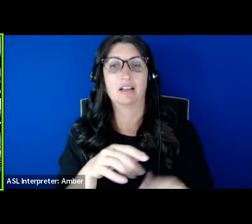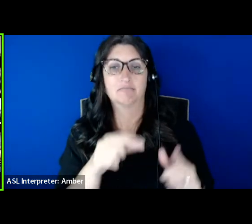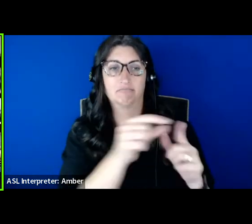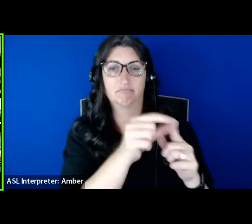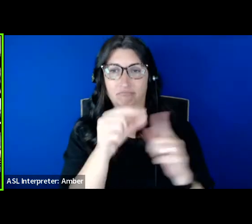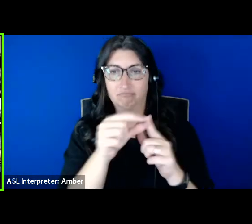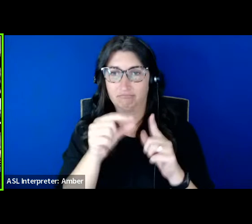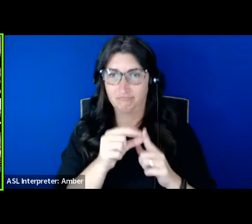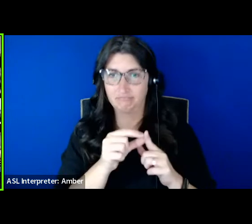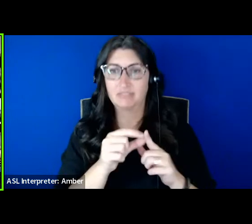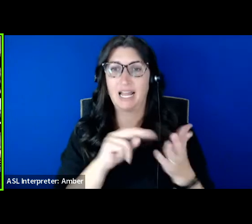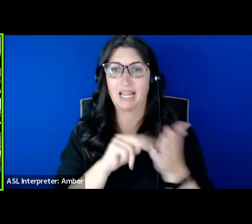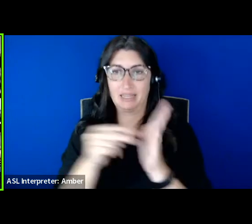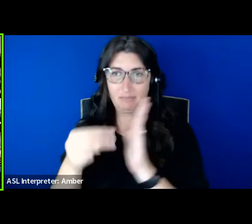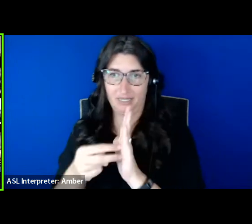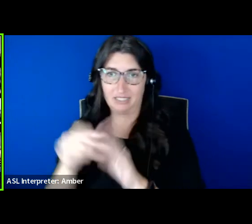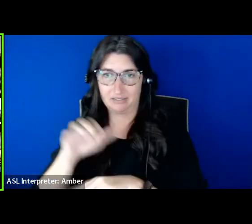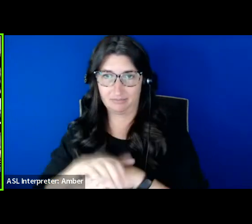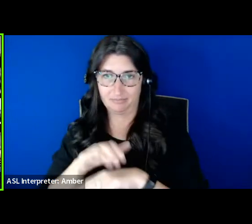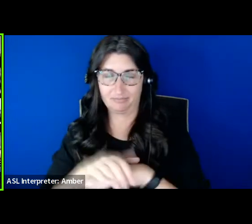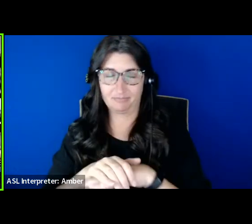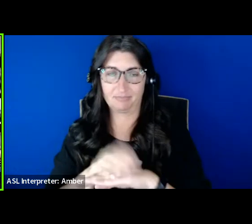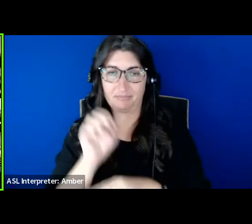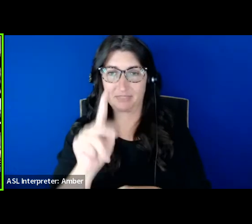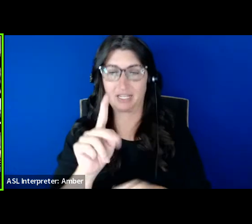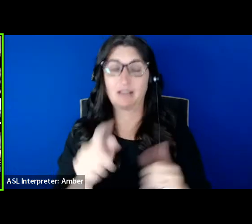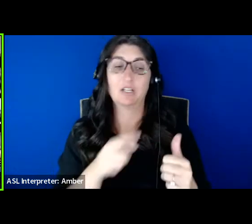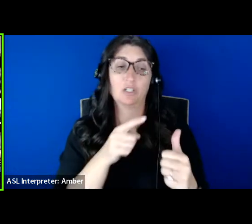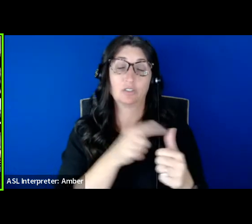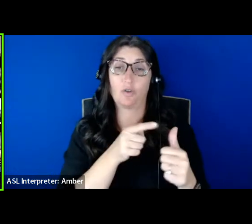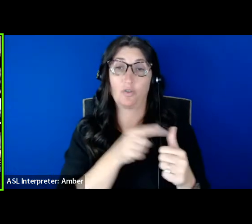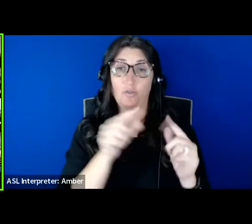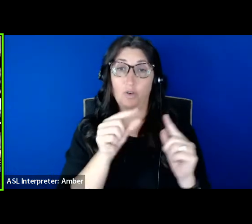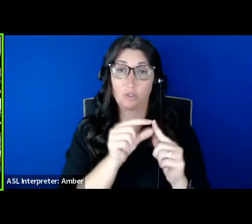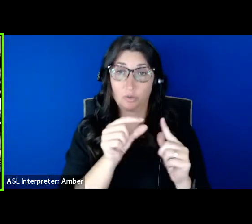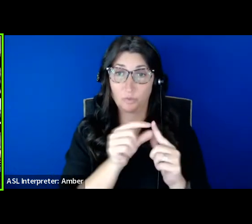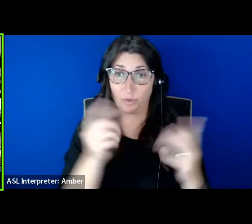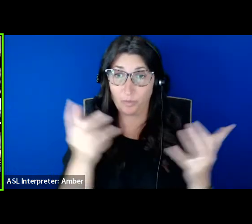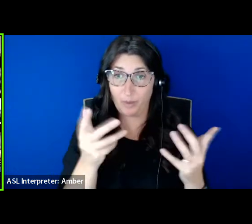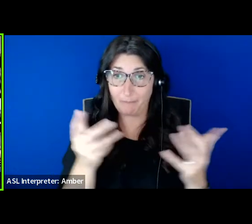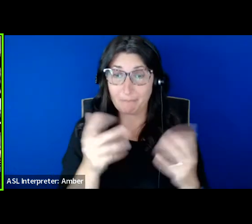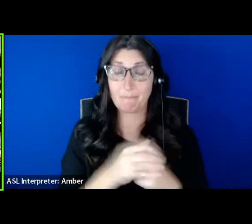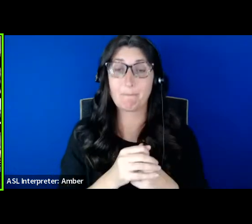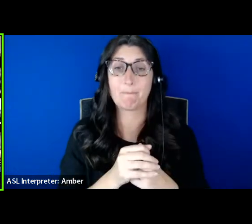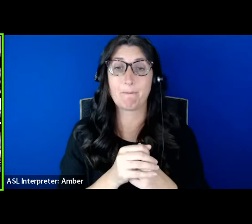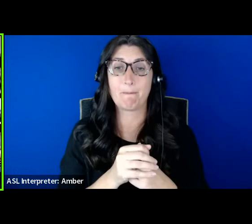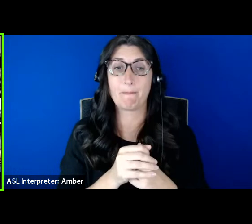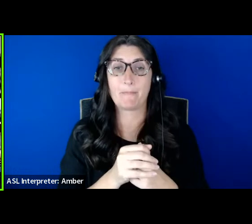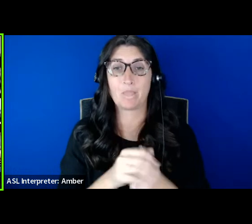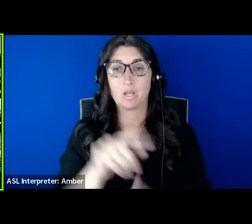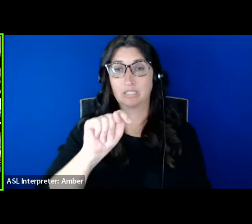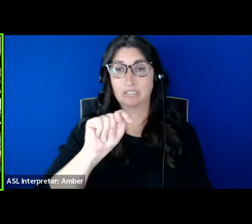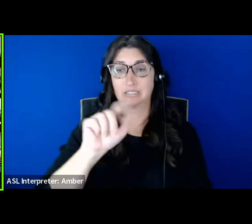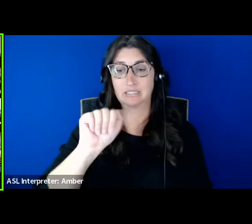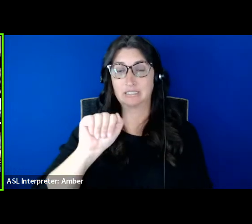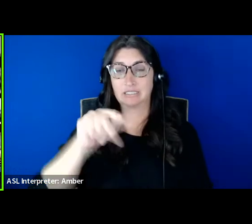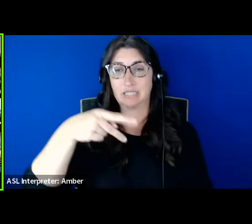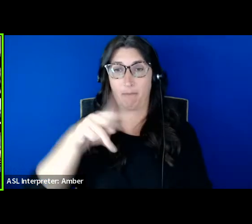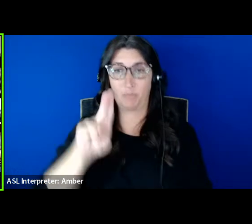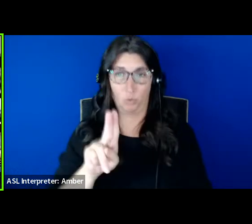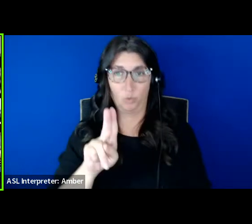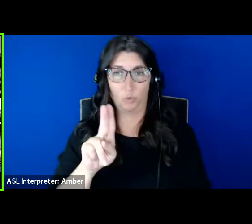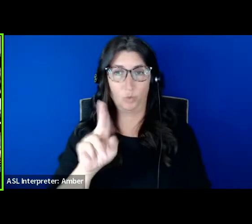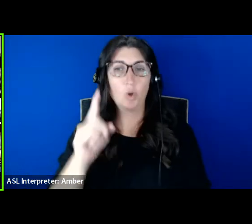about oral story. So the first one is that the word tapu, which I started